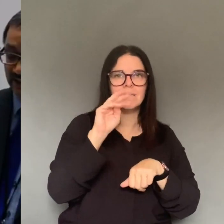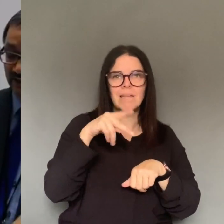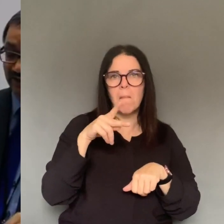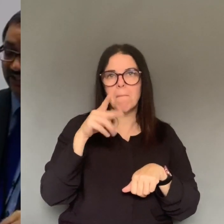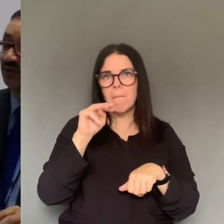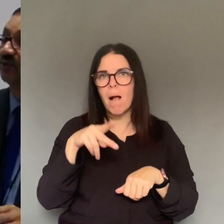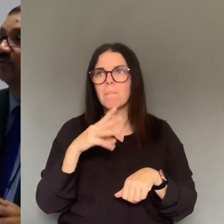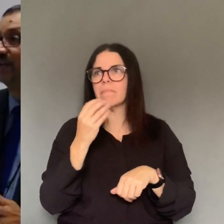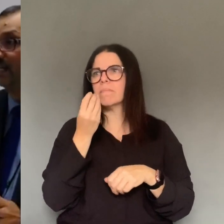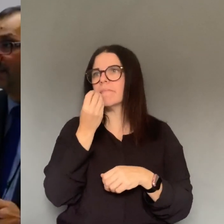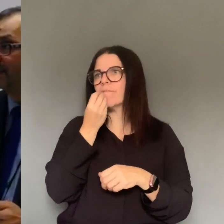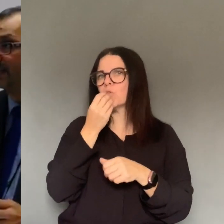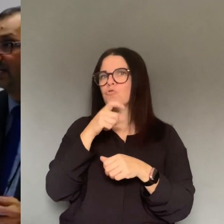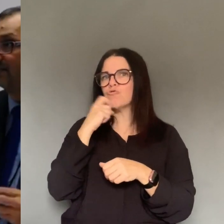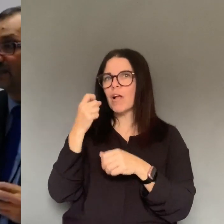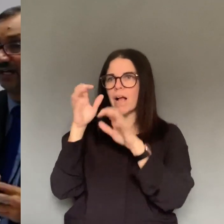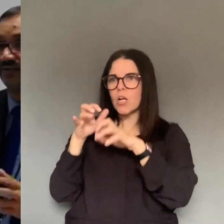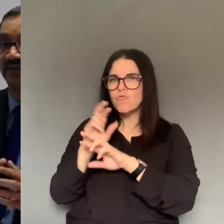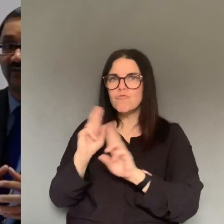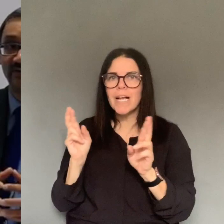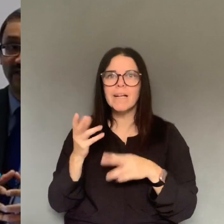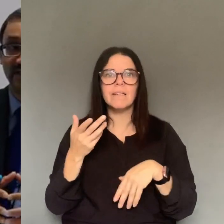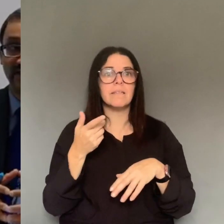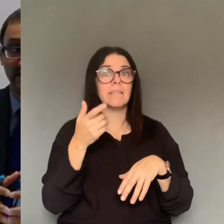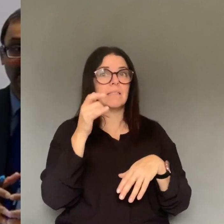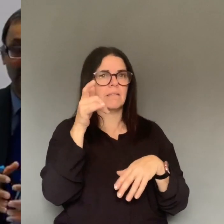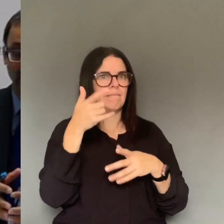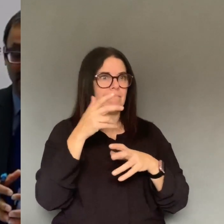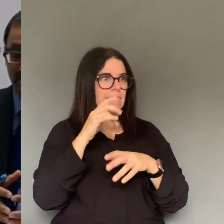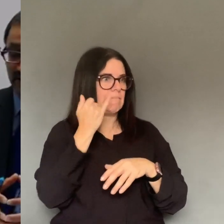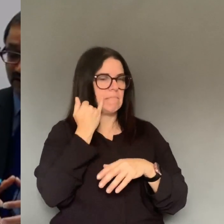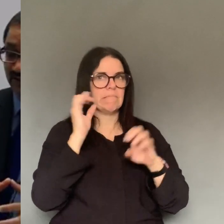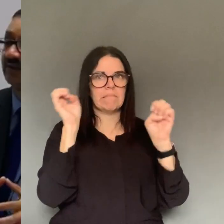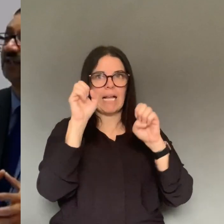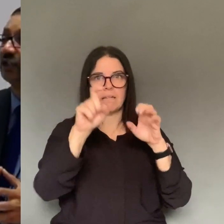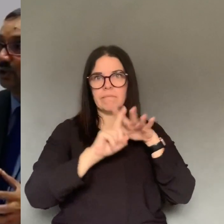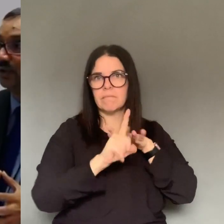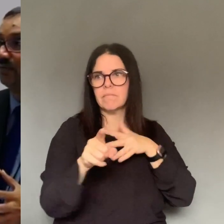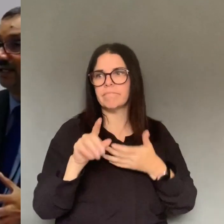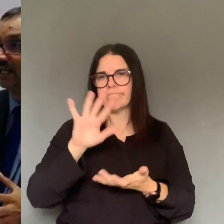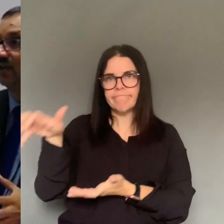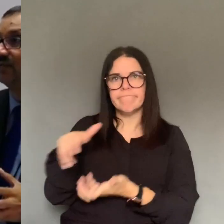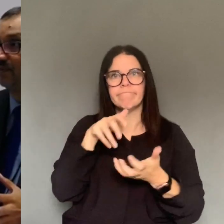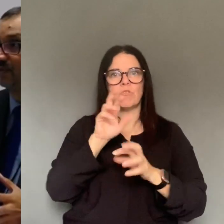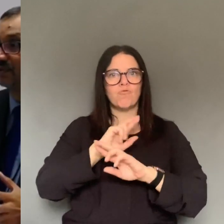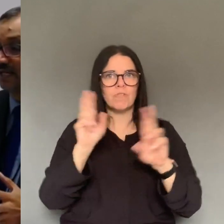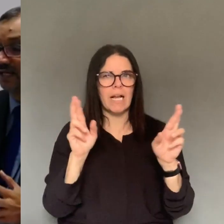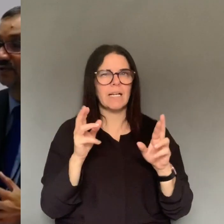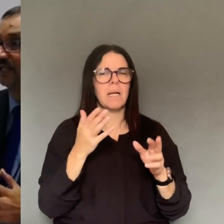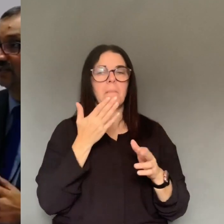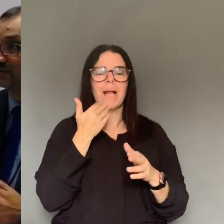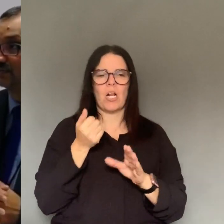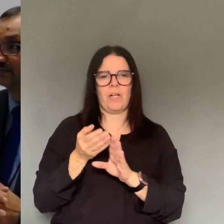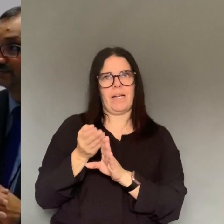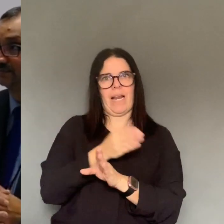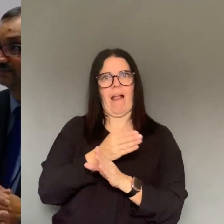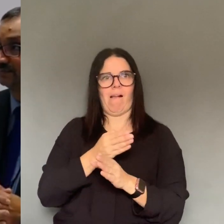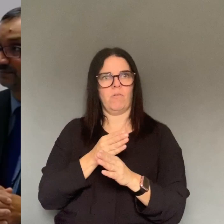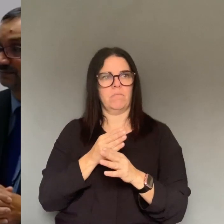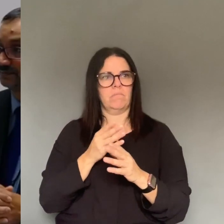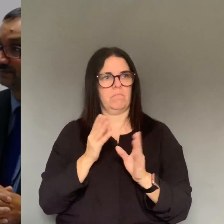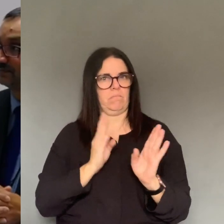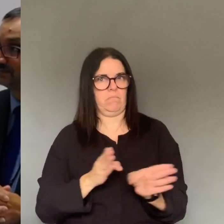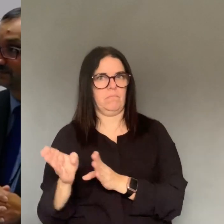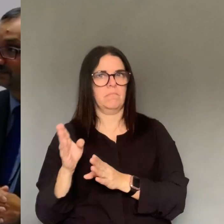That get your home ready, and if you have some of these things that you need to take care of, do it right now before it actually hits you. Okay,